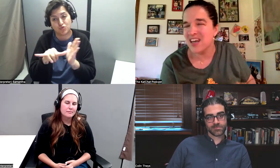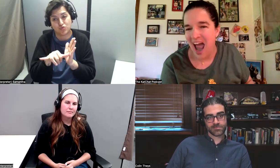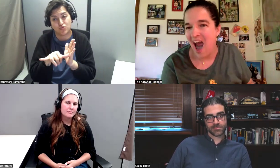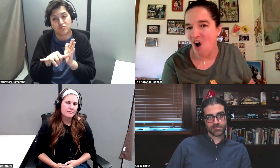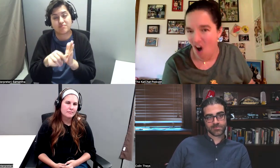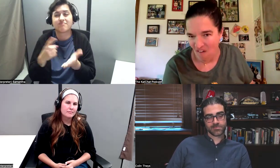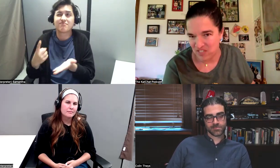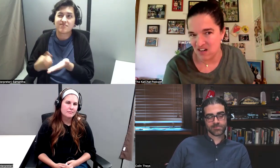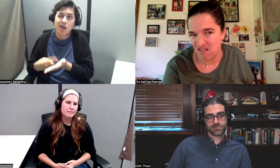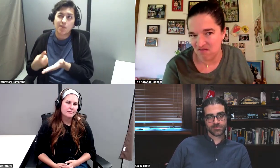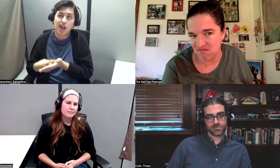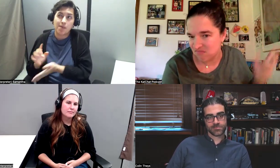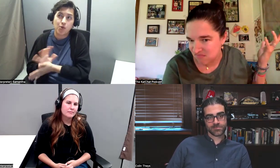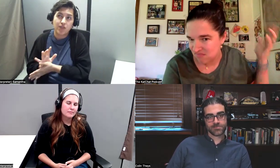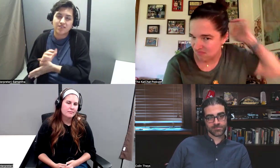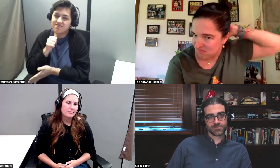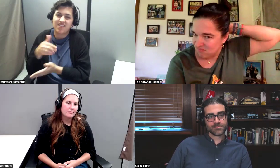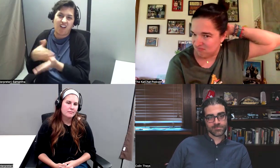but not often.